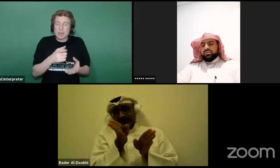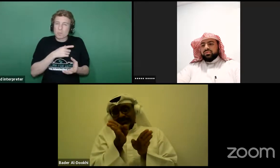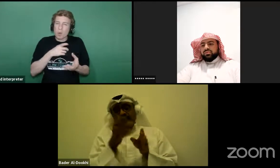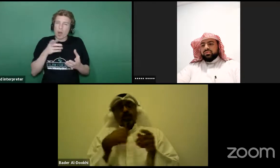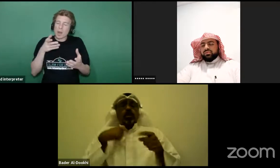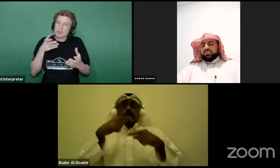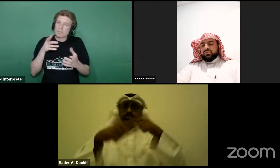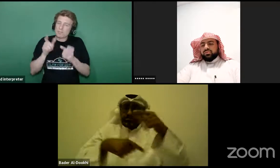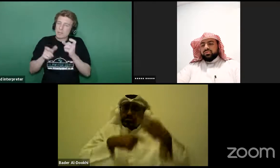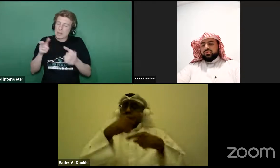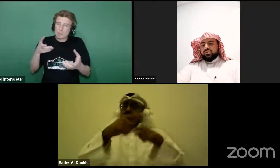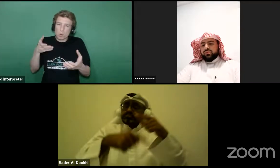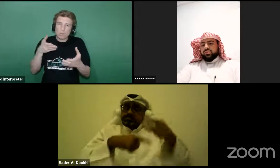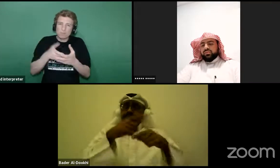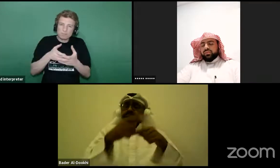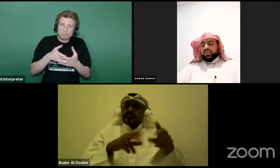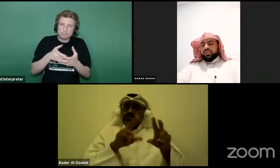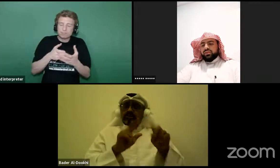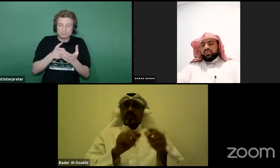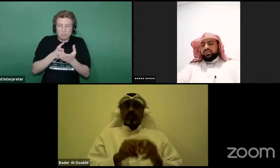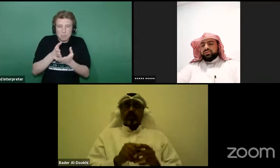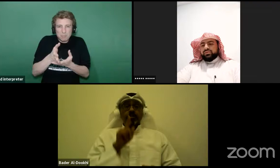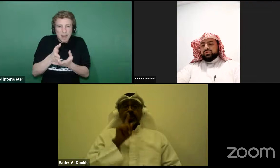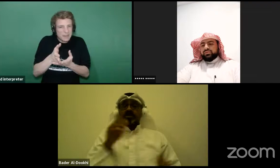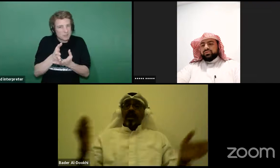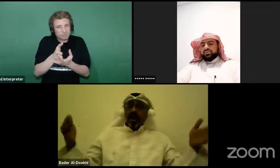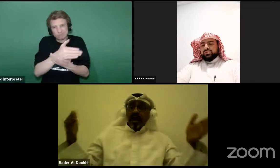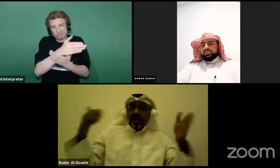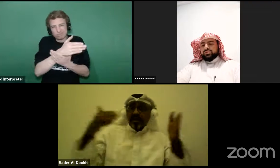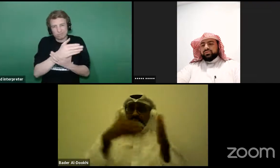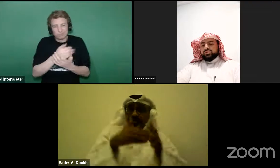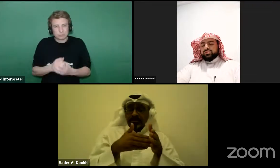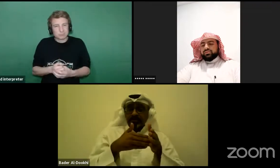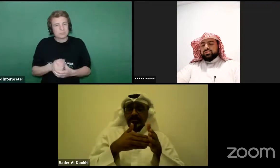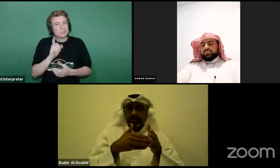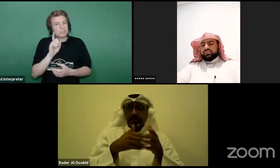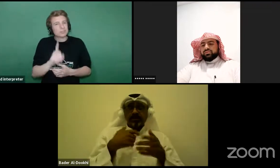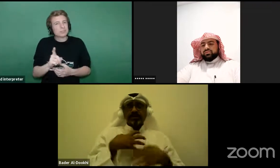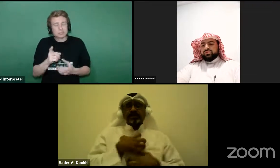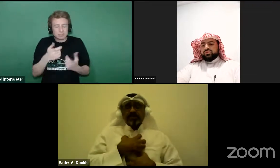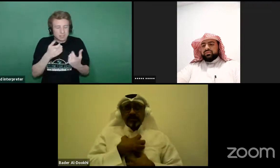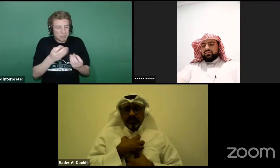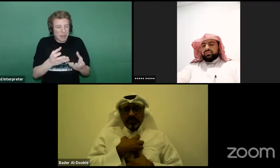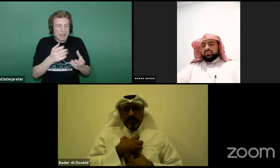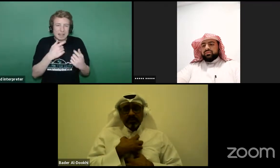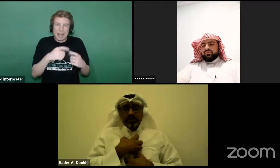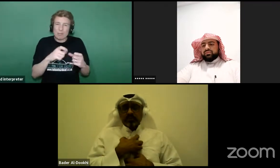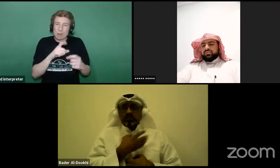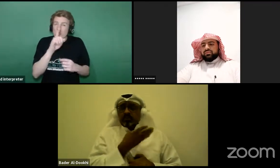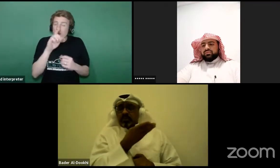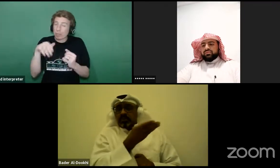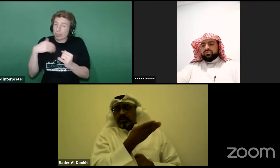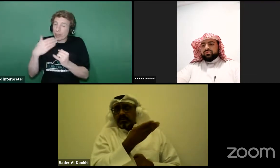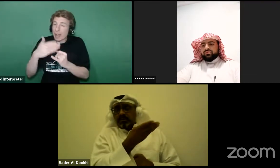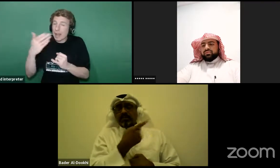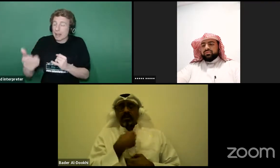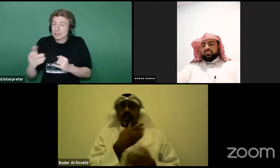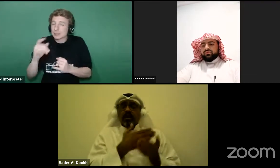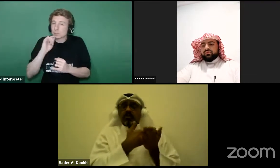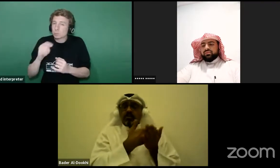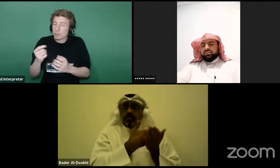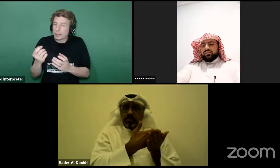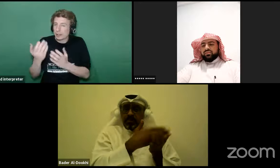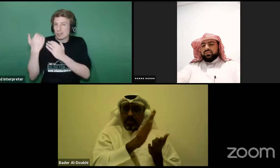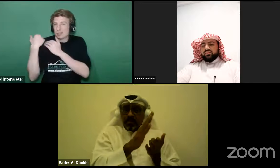spend it. But in the end, it will become an anguish for them. then they will be overcome, and those